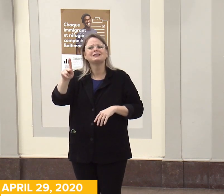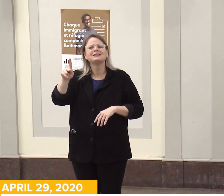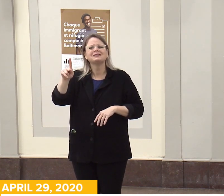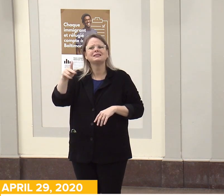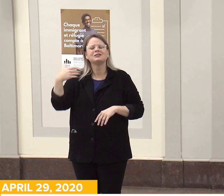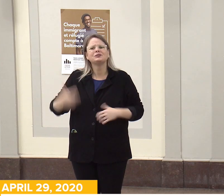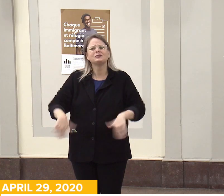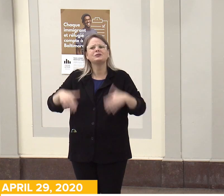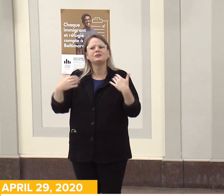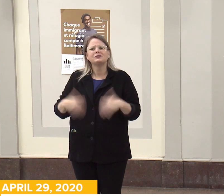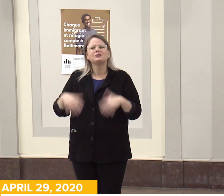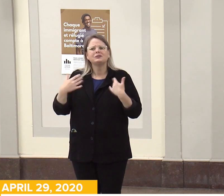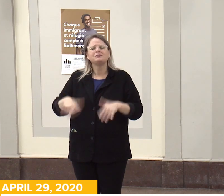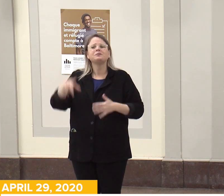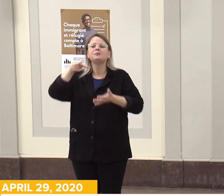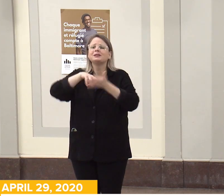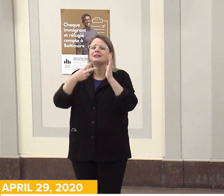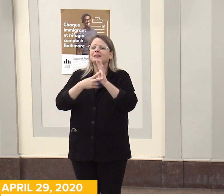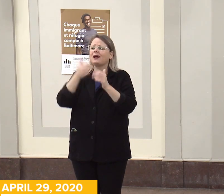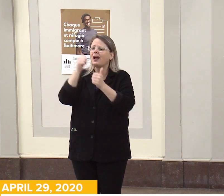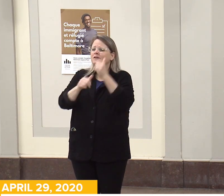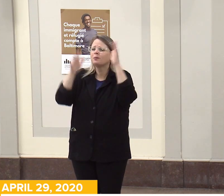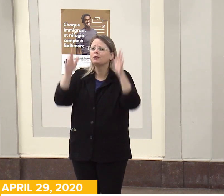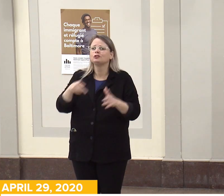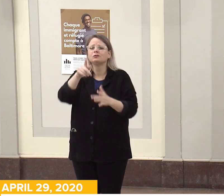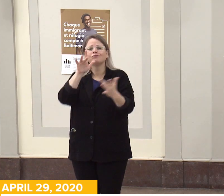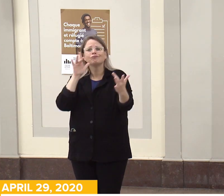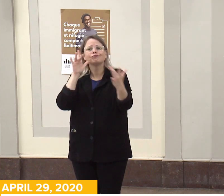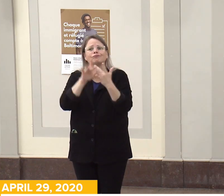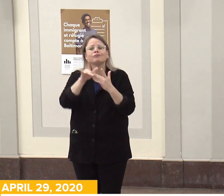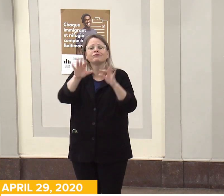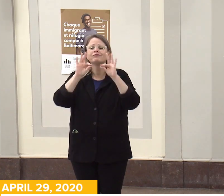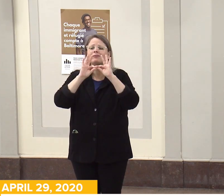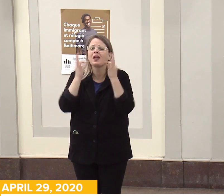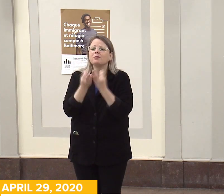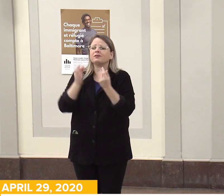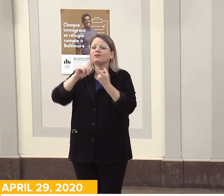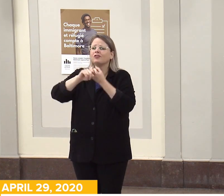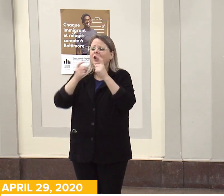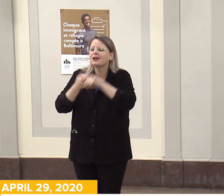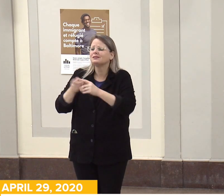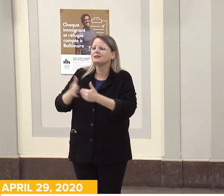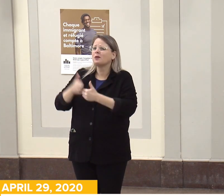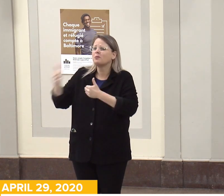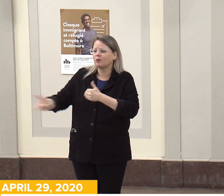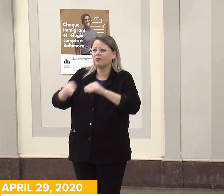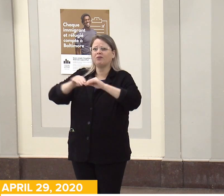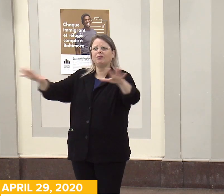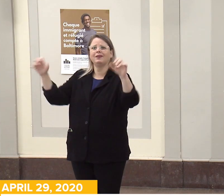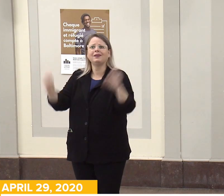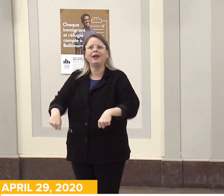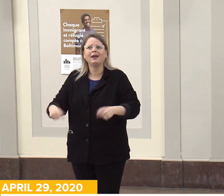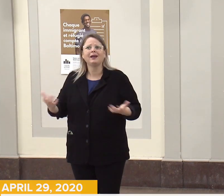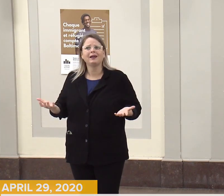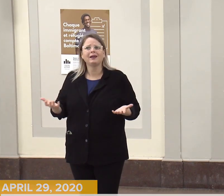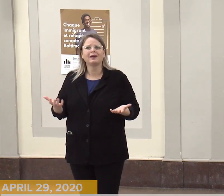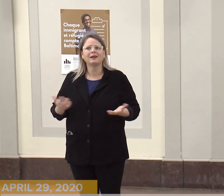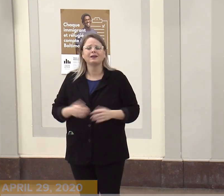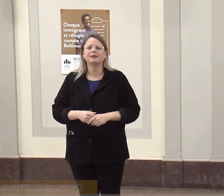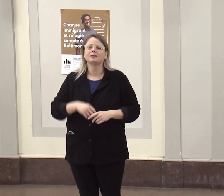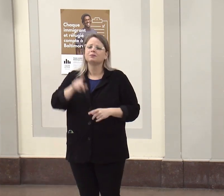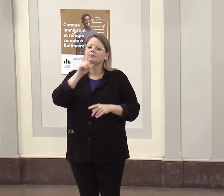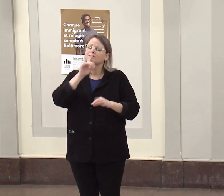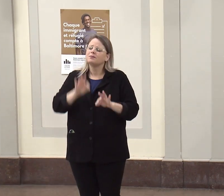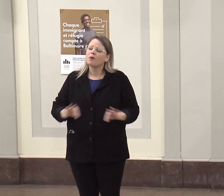come into contact with too, your family, your friends, your neighbors. We must keep our social distancing and